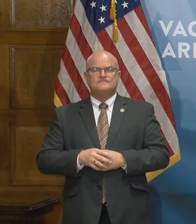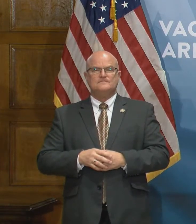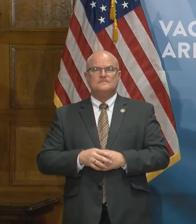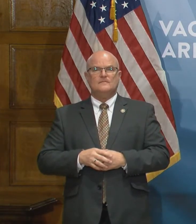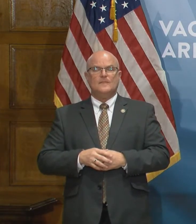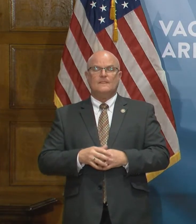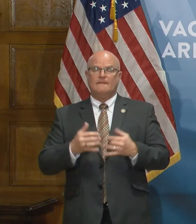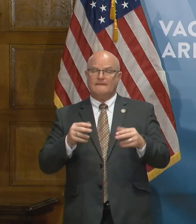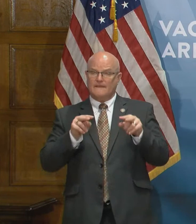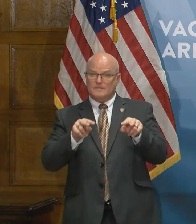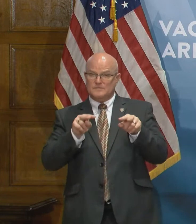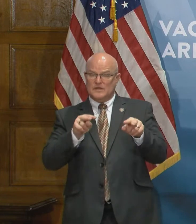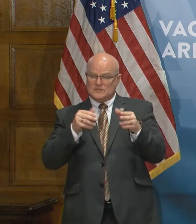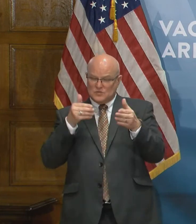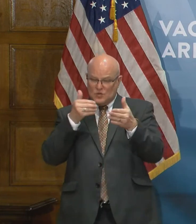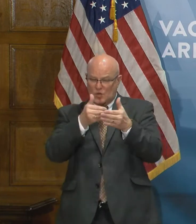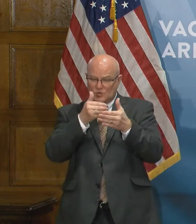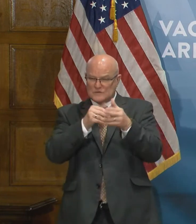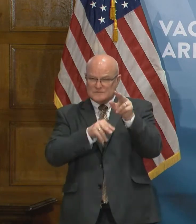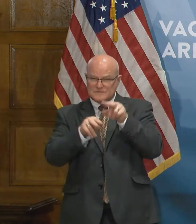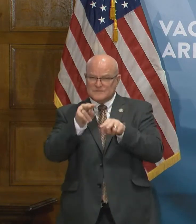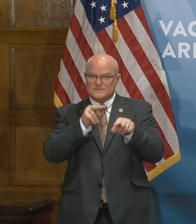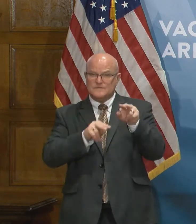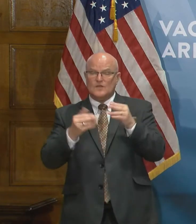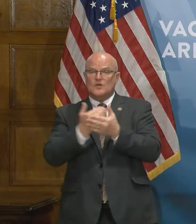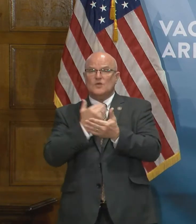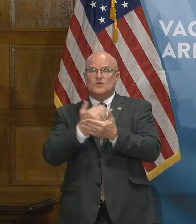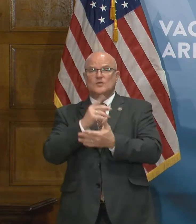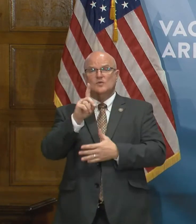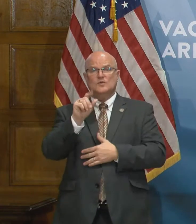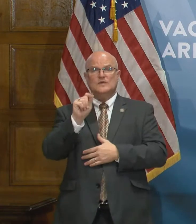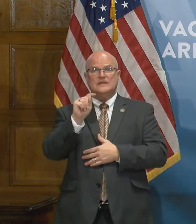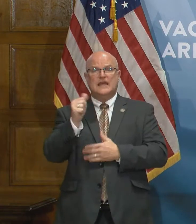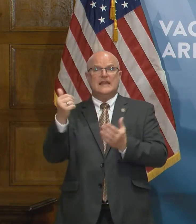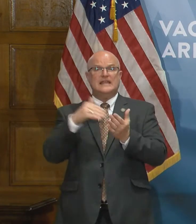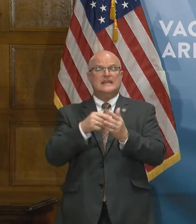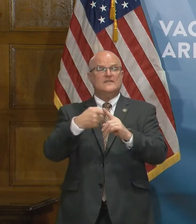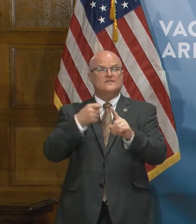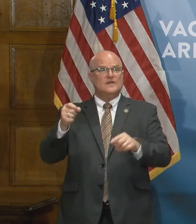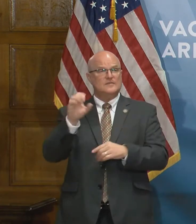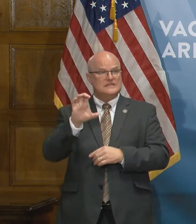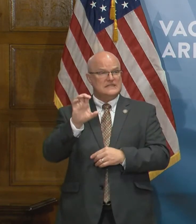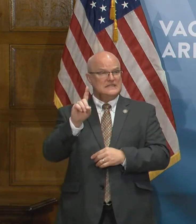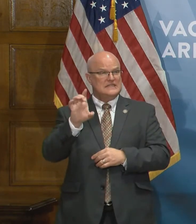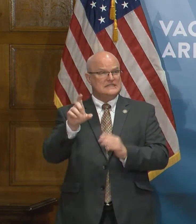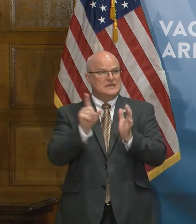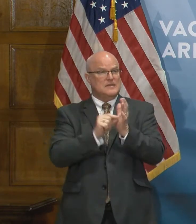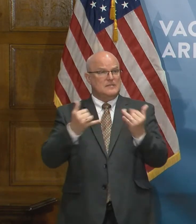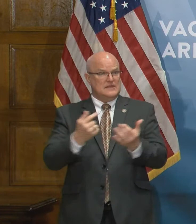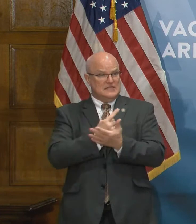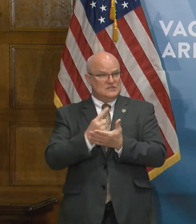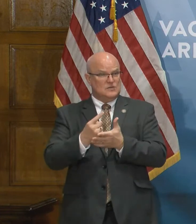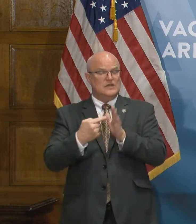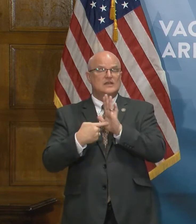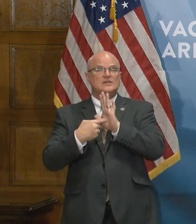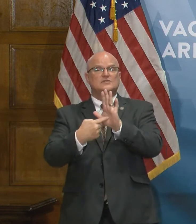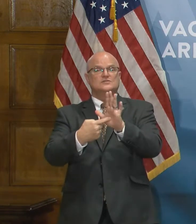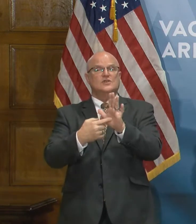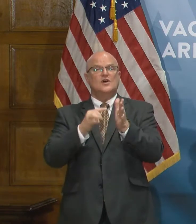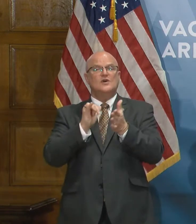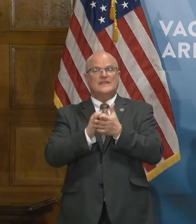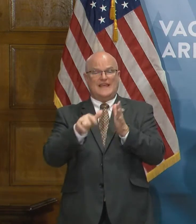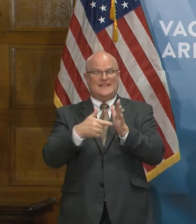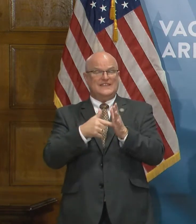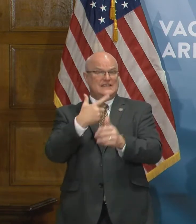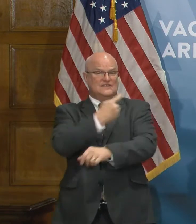We are monitoring this very closely. New data, again, from the CDC published this week shows that